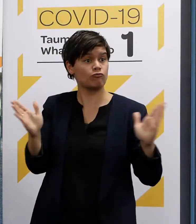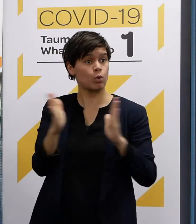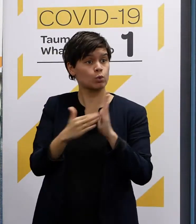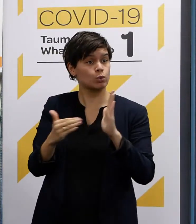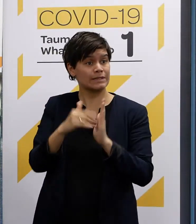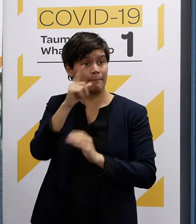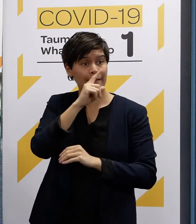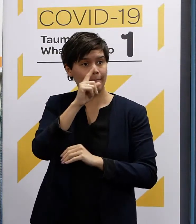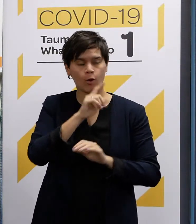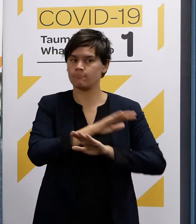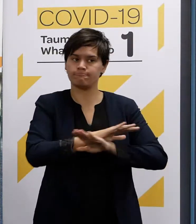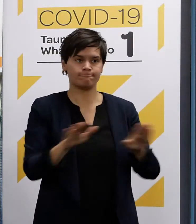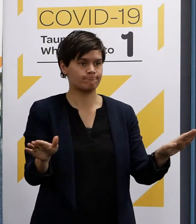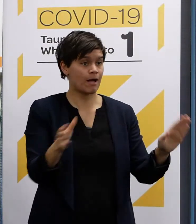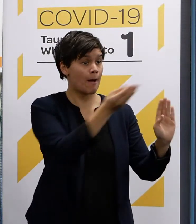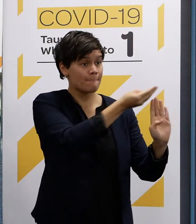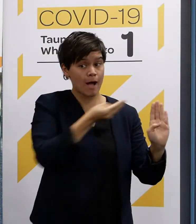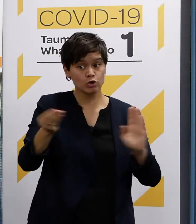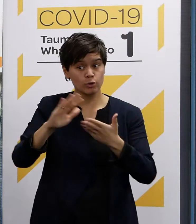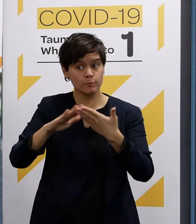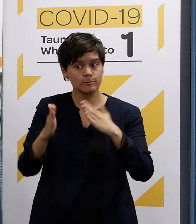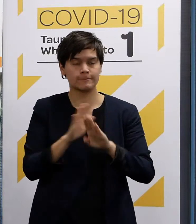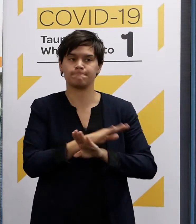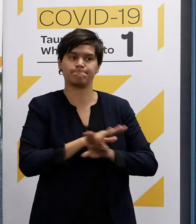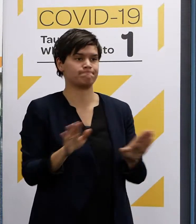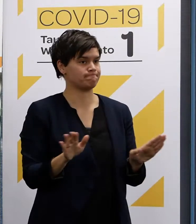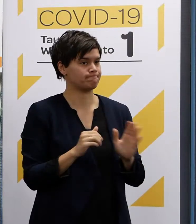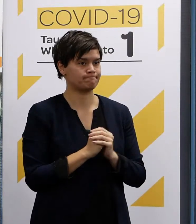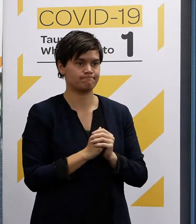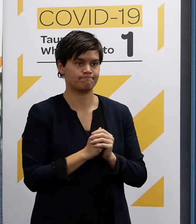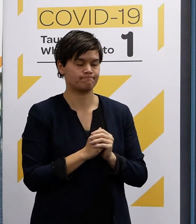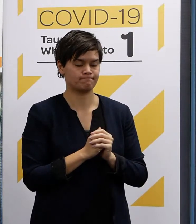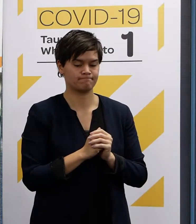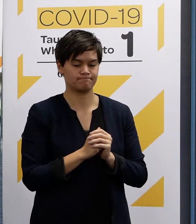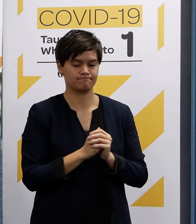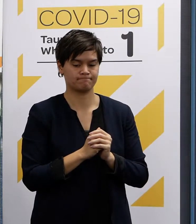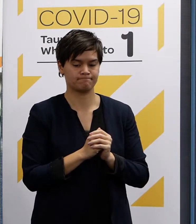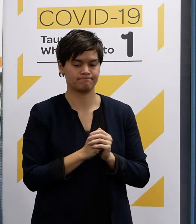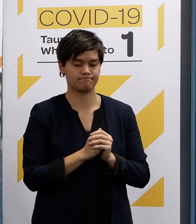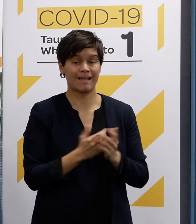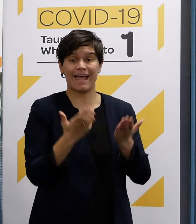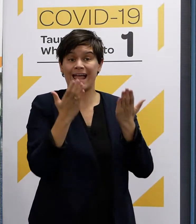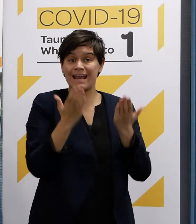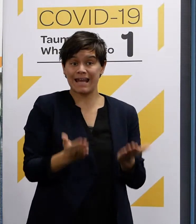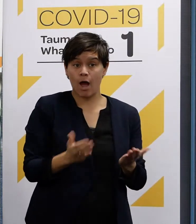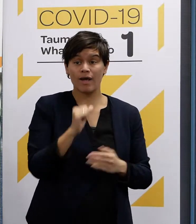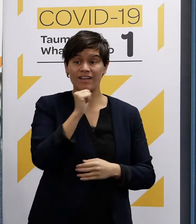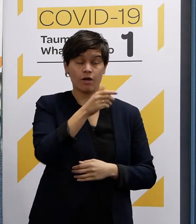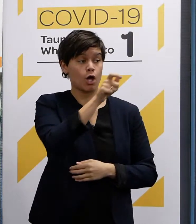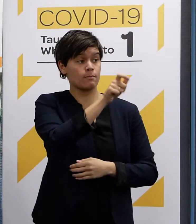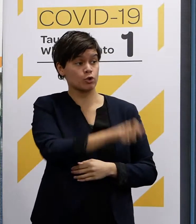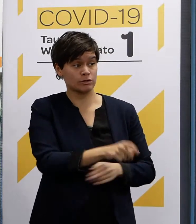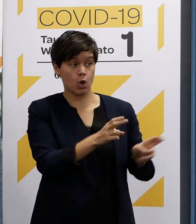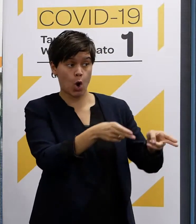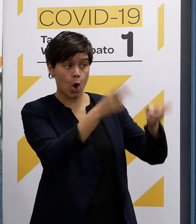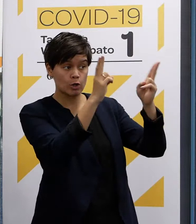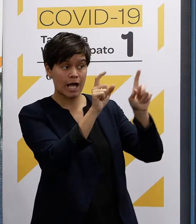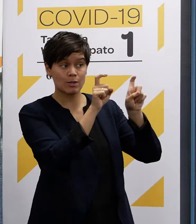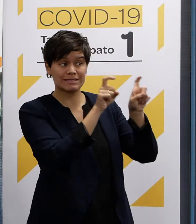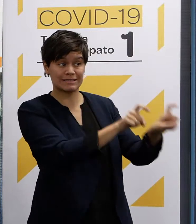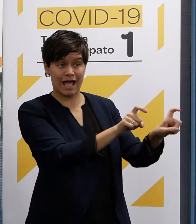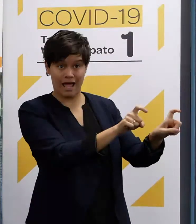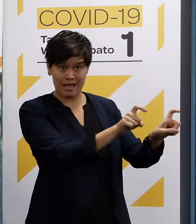people departing managed isolation must now return a negative test prior to being released from